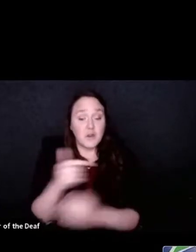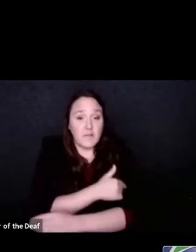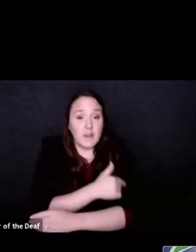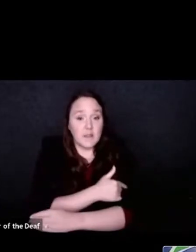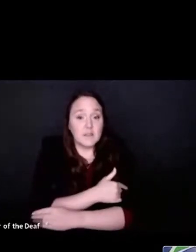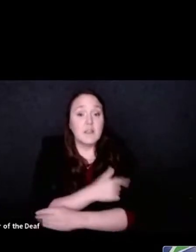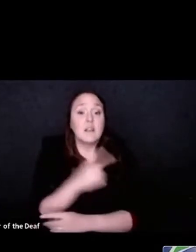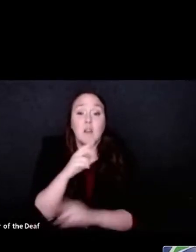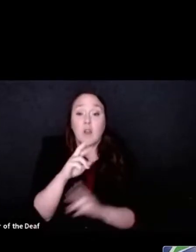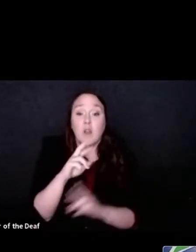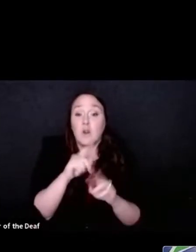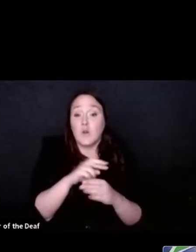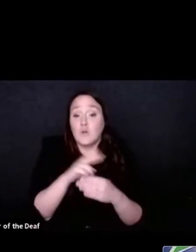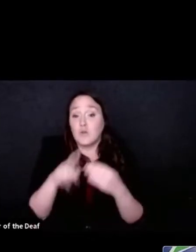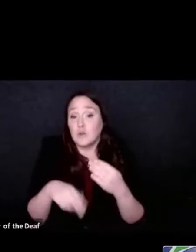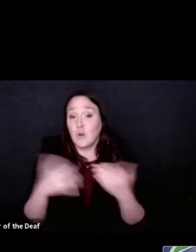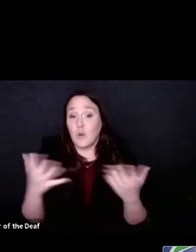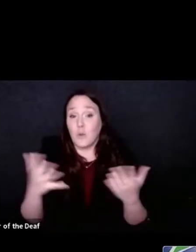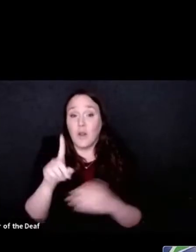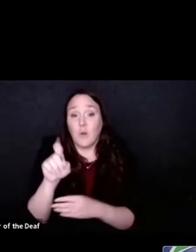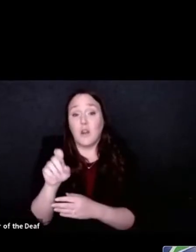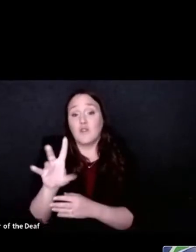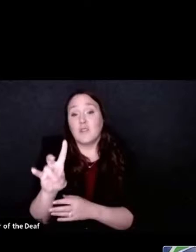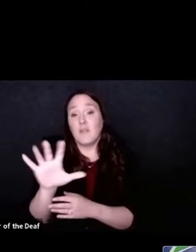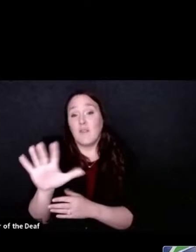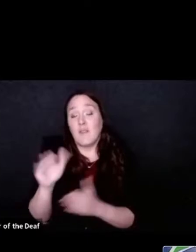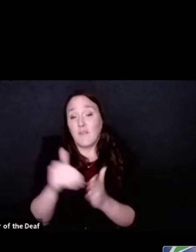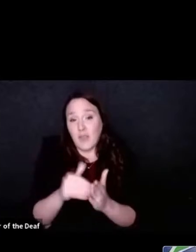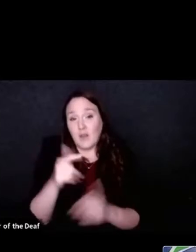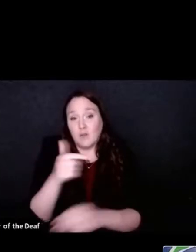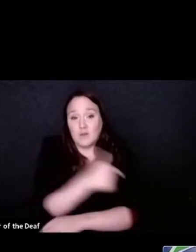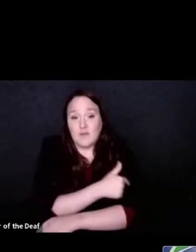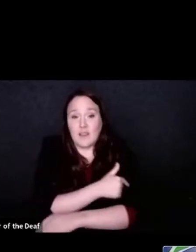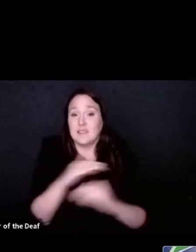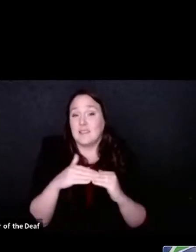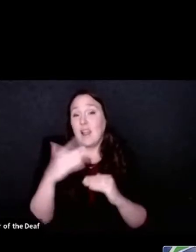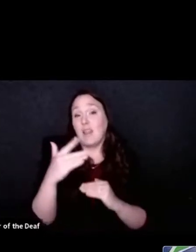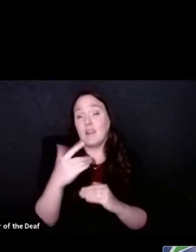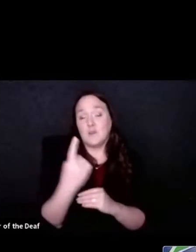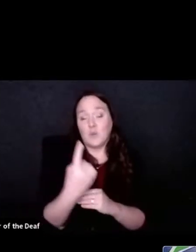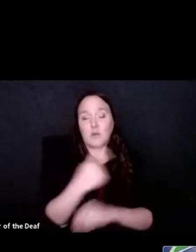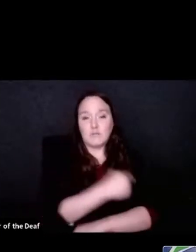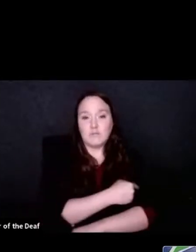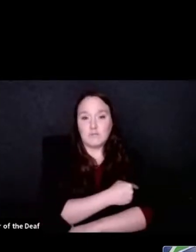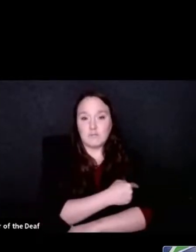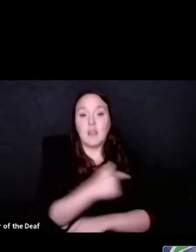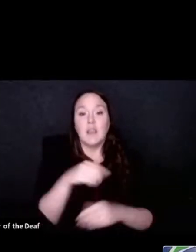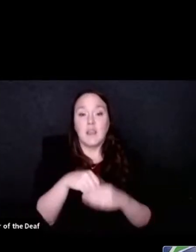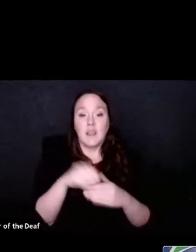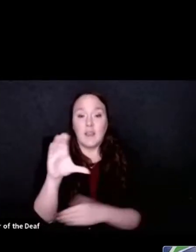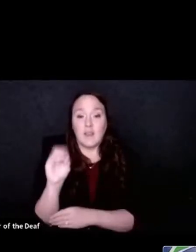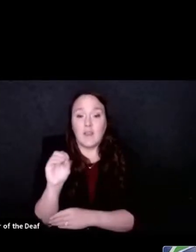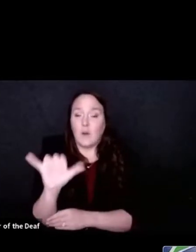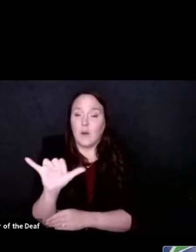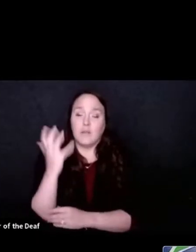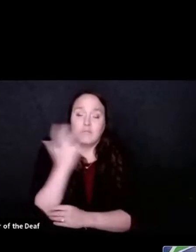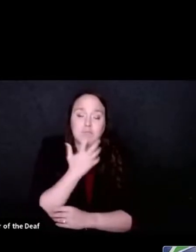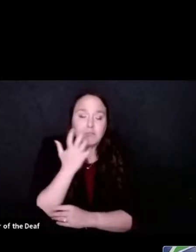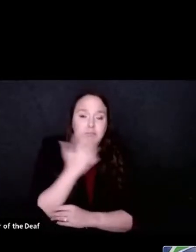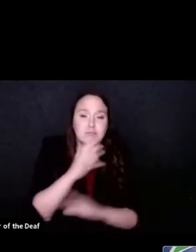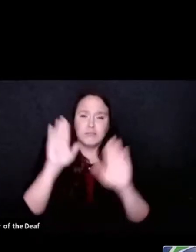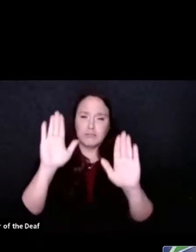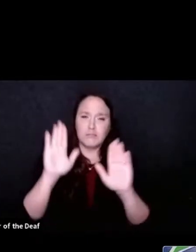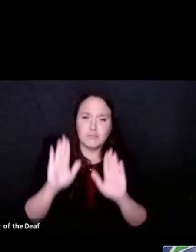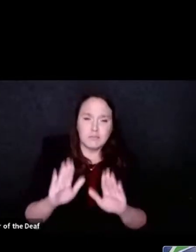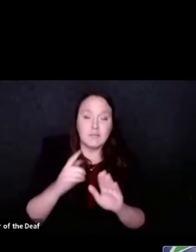has been 175,000 vaccinations, at least 1 shot in our county, which is phenomenal. And